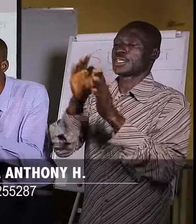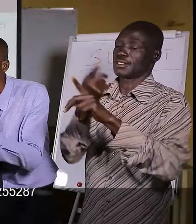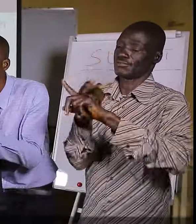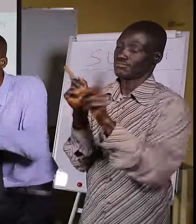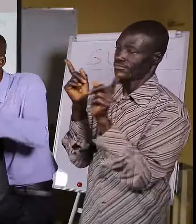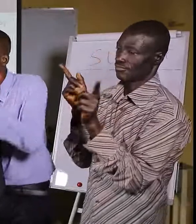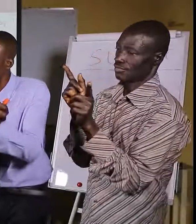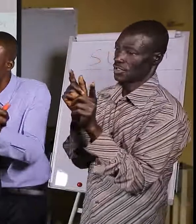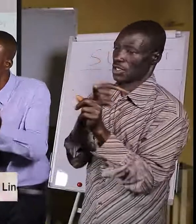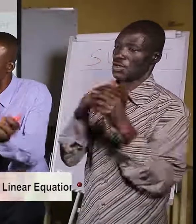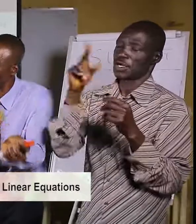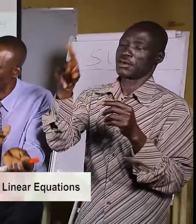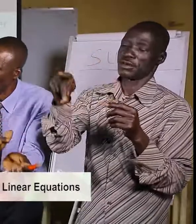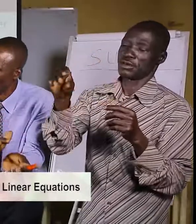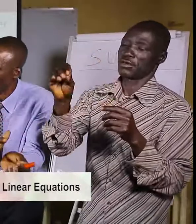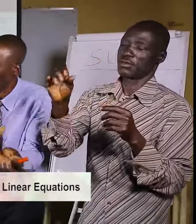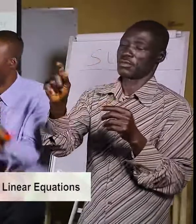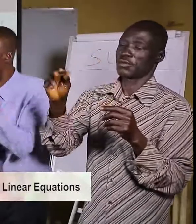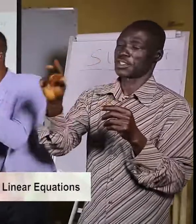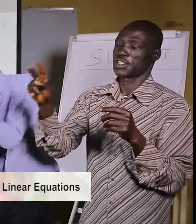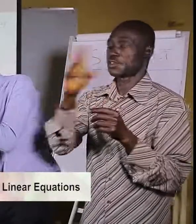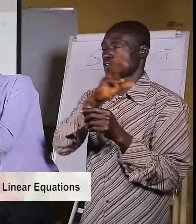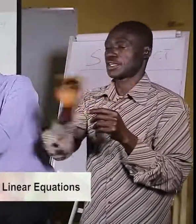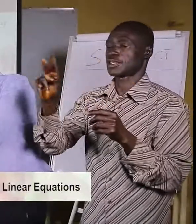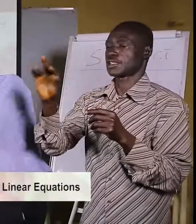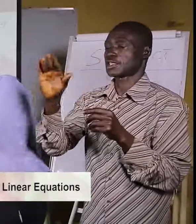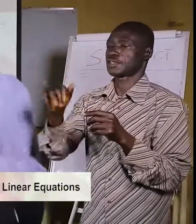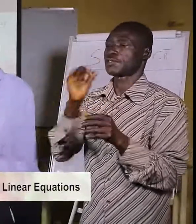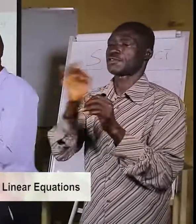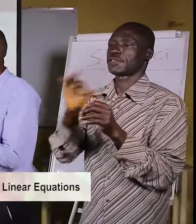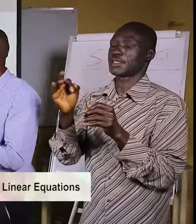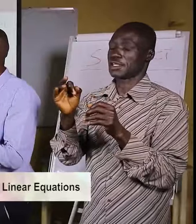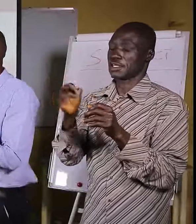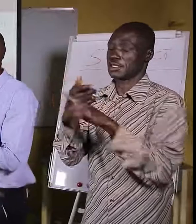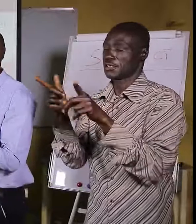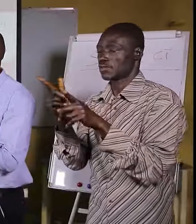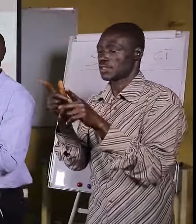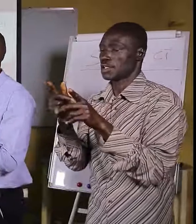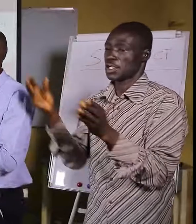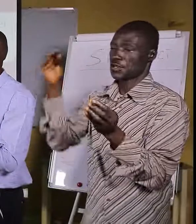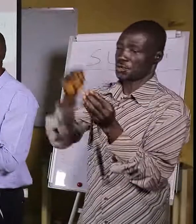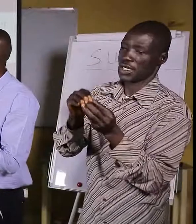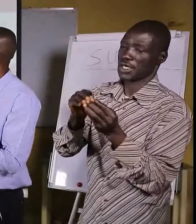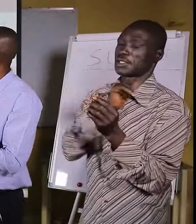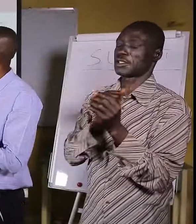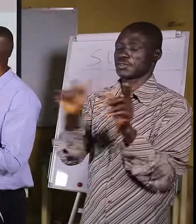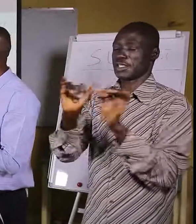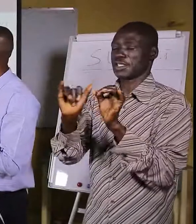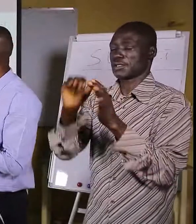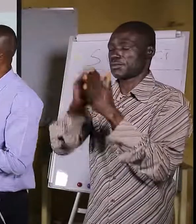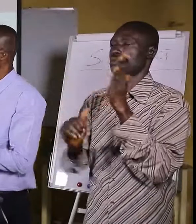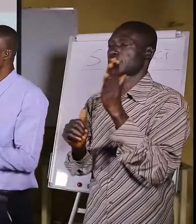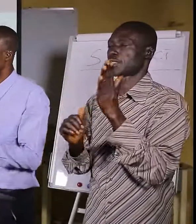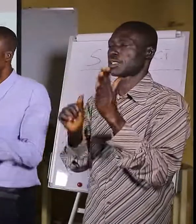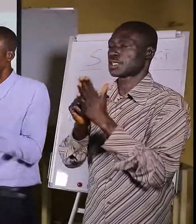different. So they are the same, you subtract. If they are different, you add. So you can see the sign of the y there are different. So